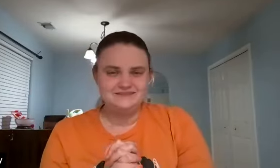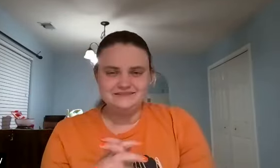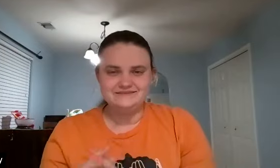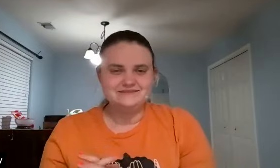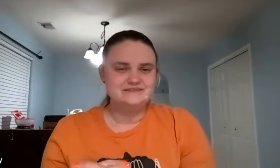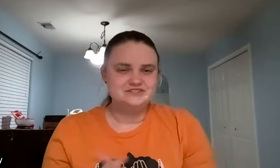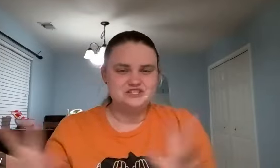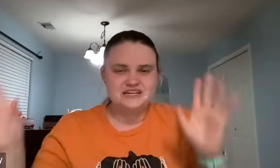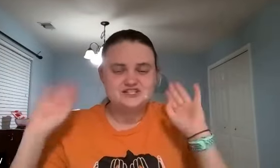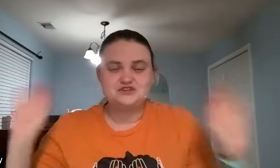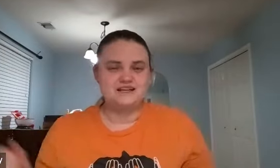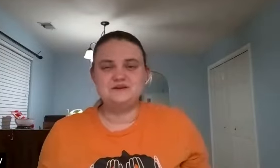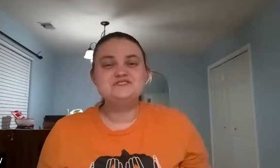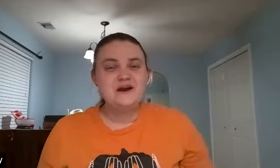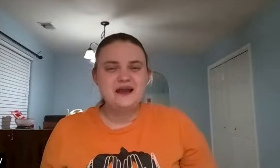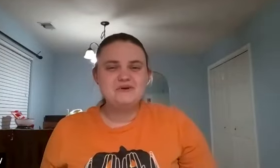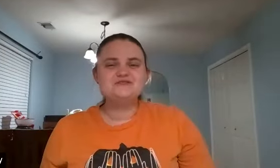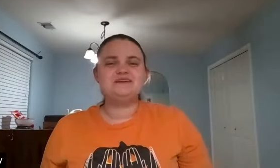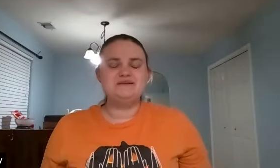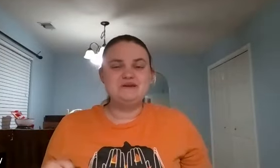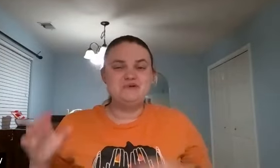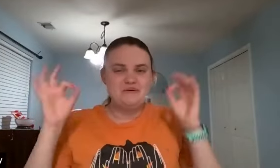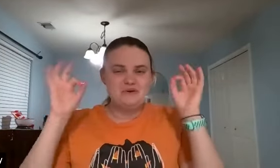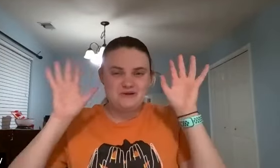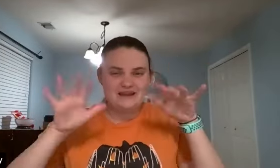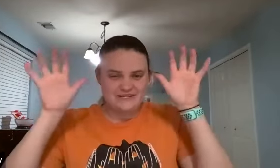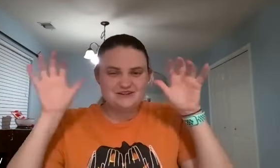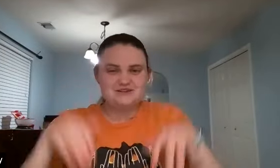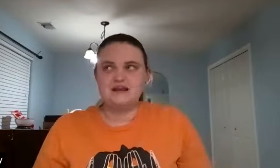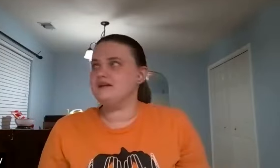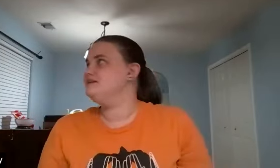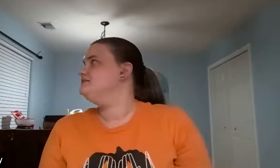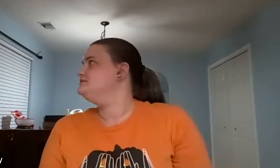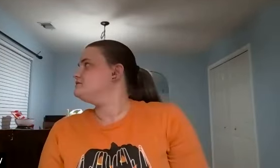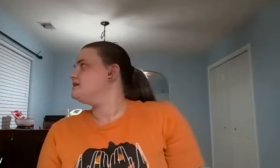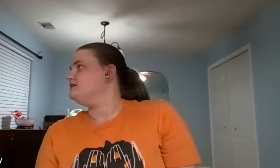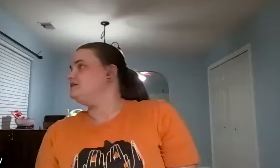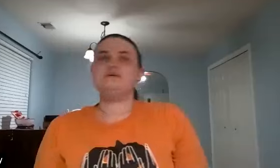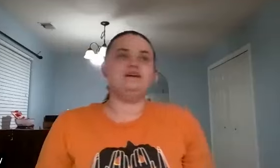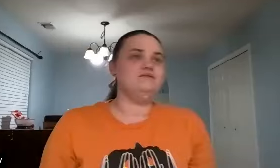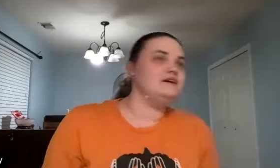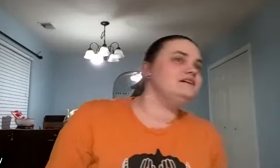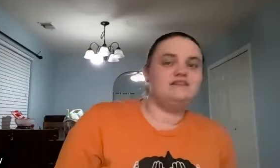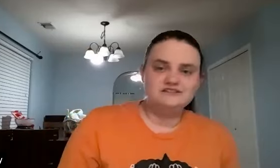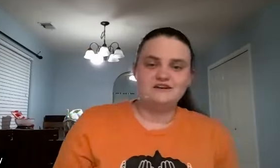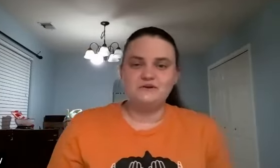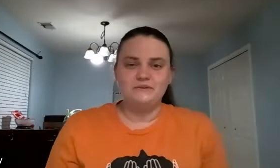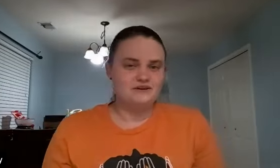it distracts me. I'm sorry. I'm one of those people that when it starts to rain, I'm like, The rain. Looks out every window every